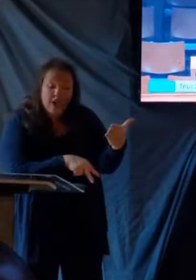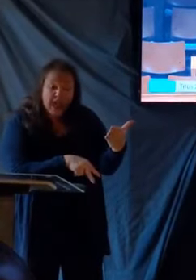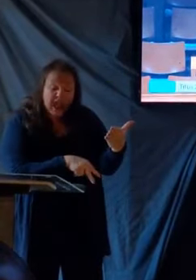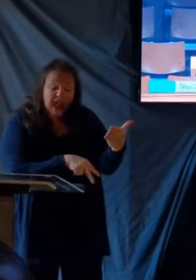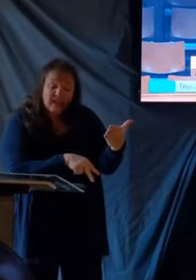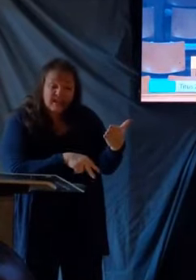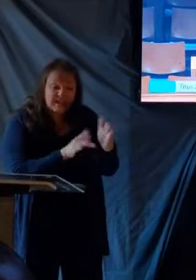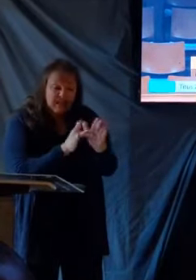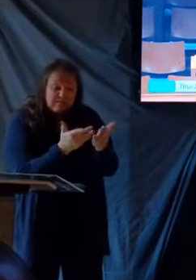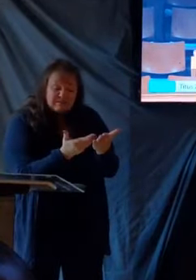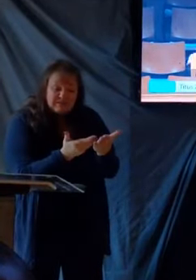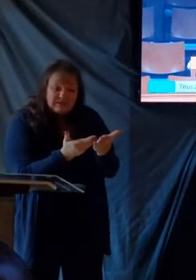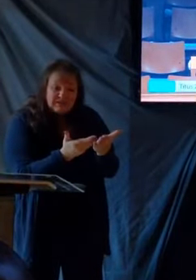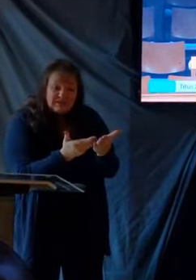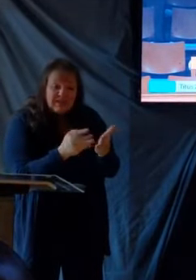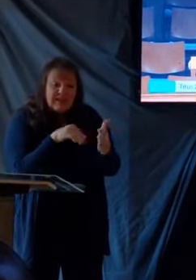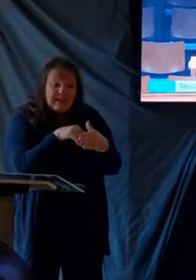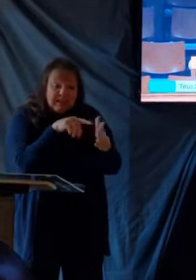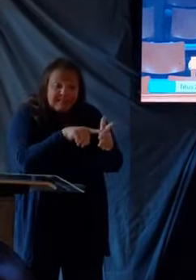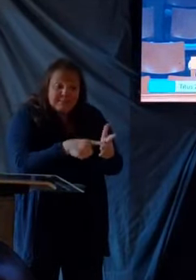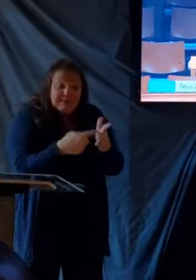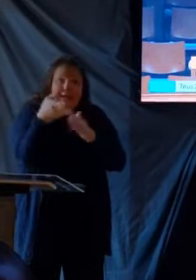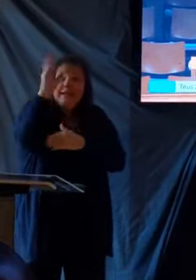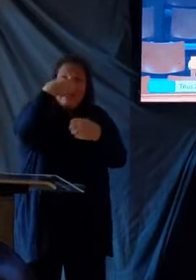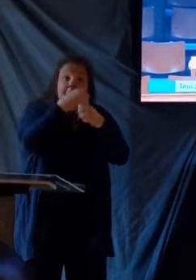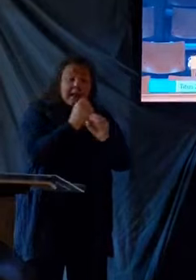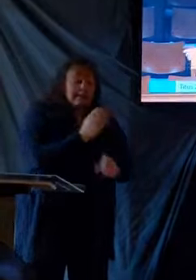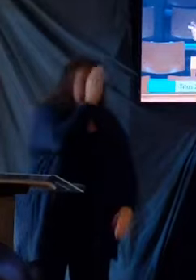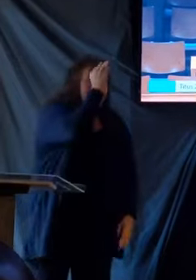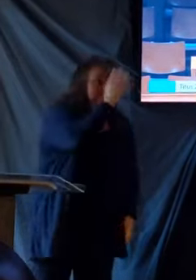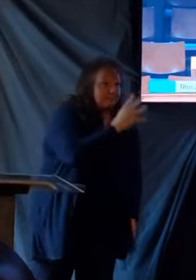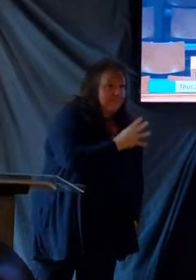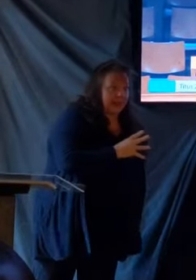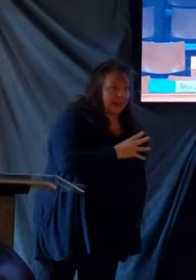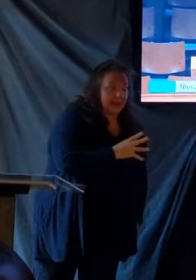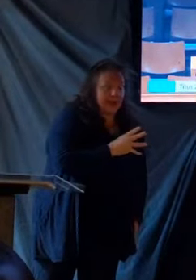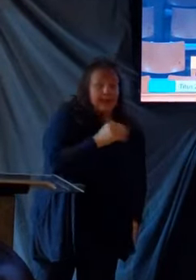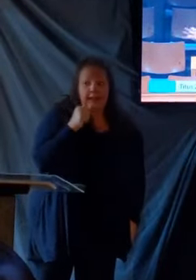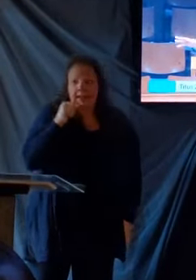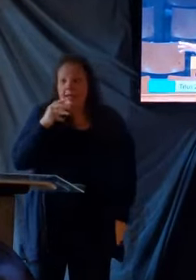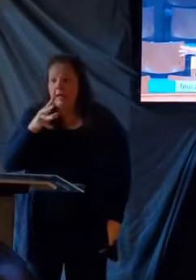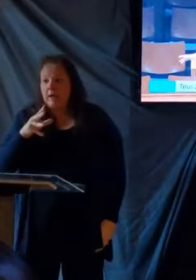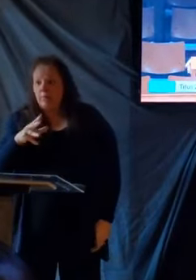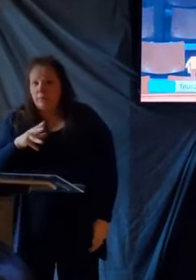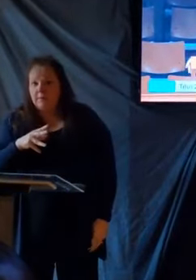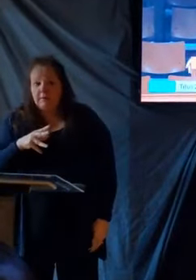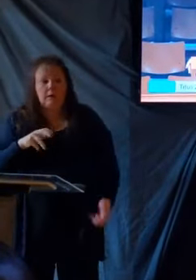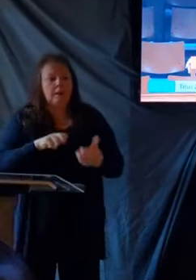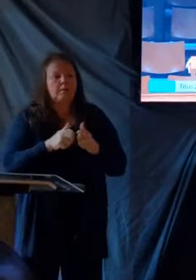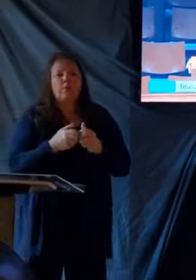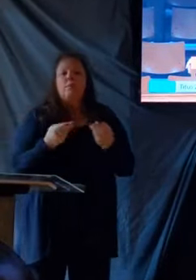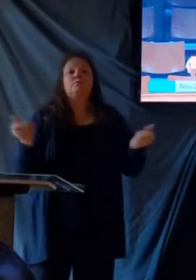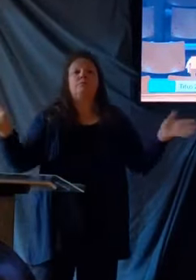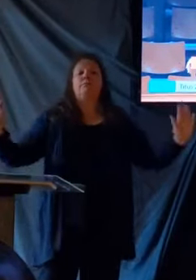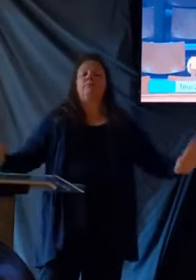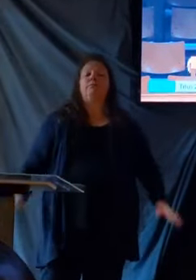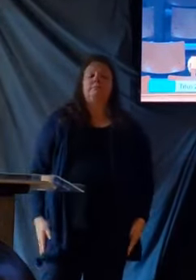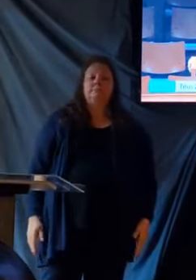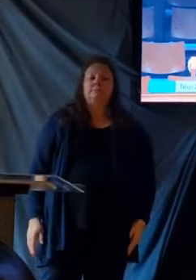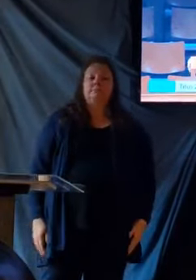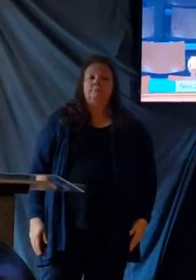the scriptures, in the beginning, God created a male and a female? That solves it. Can